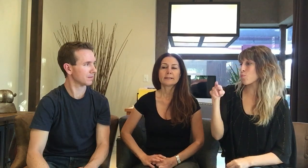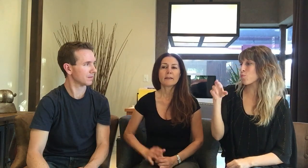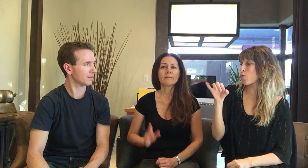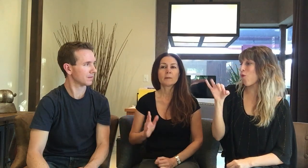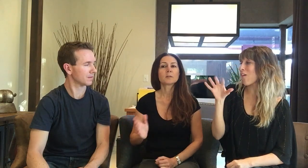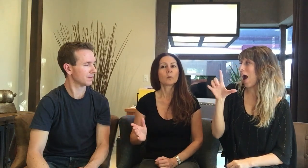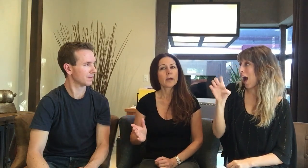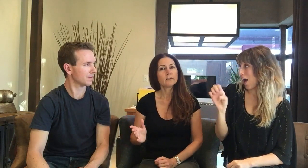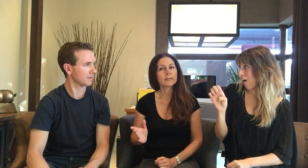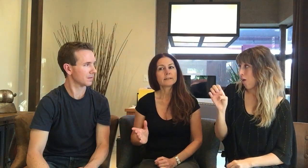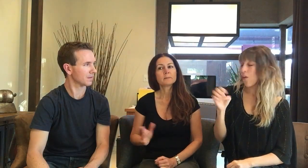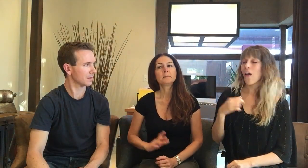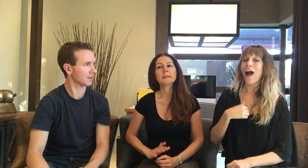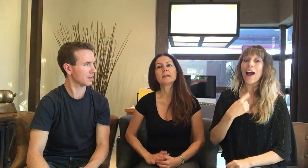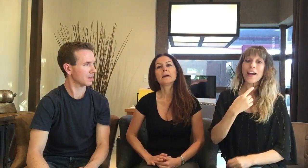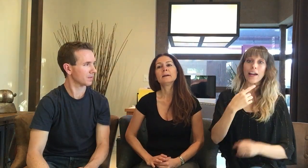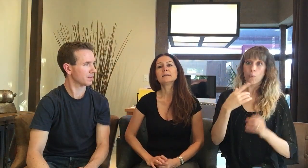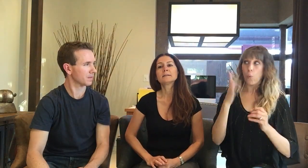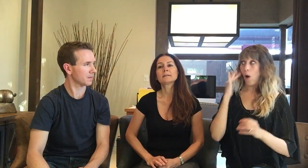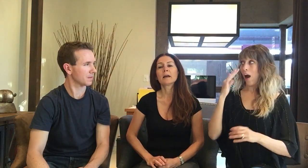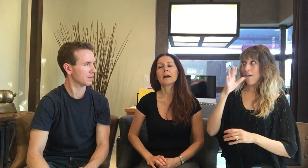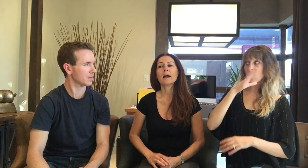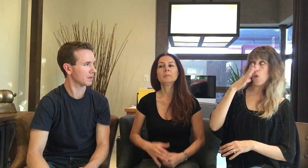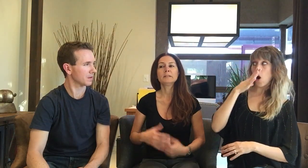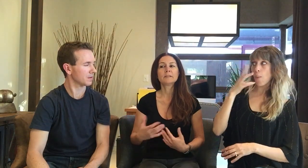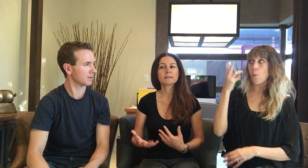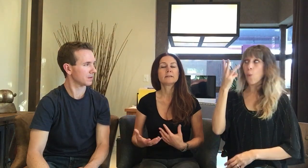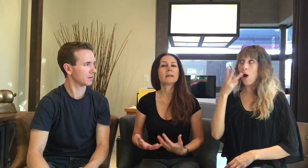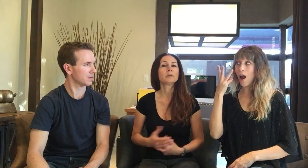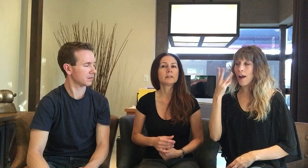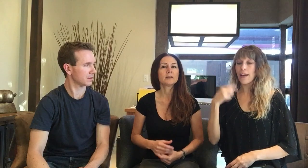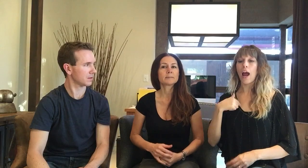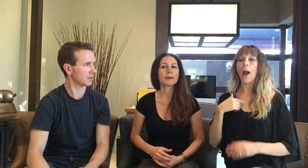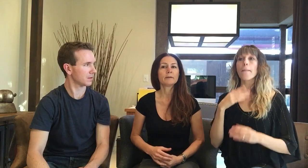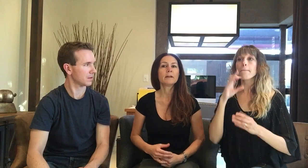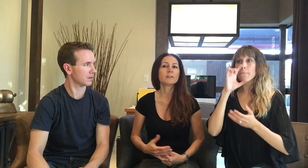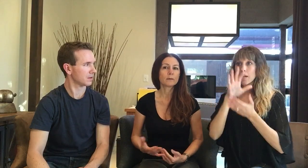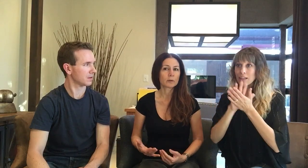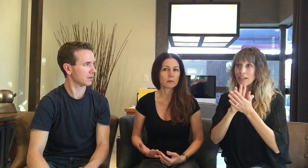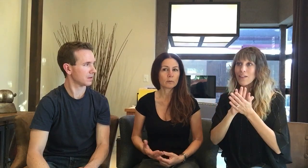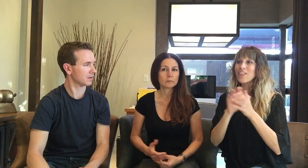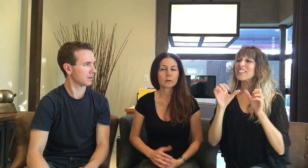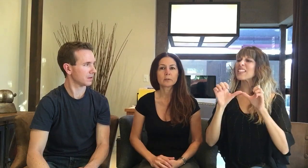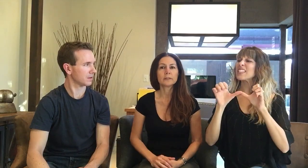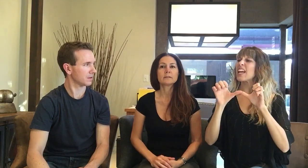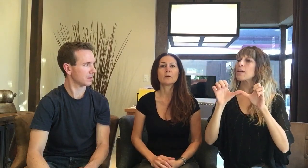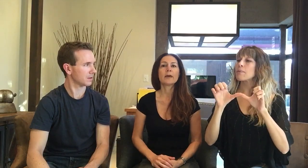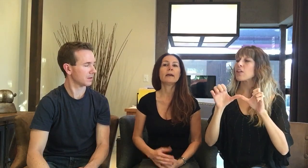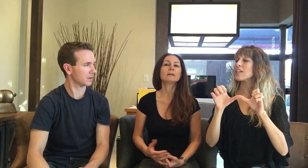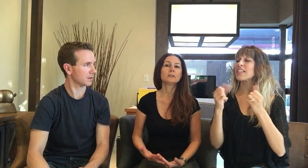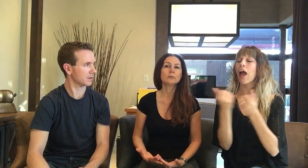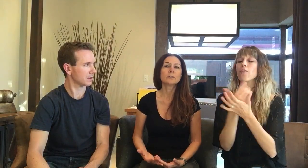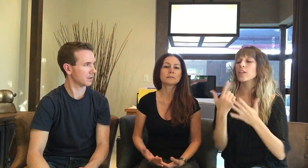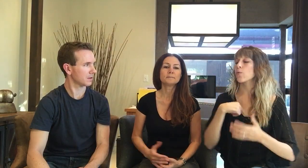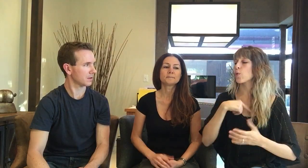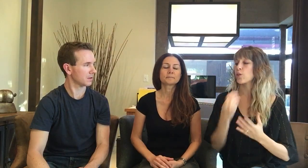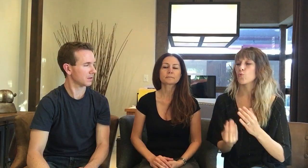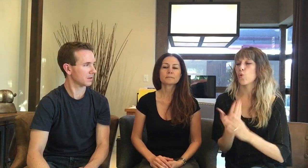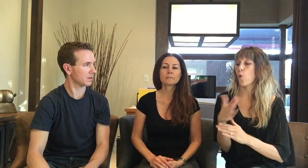say farms and wineries because I believe that sustainability is about everything we grow locally. So that includes